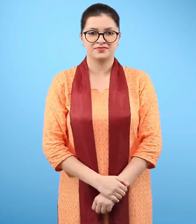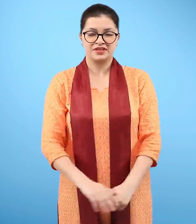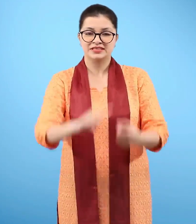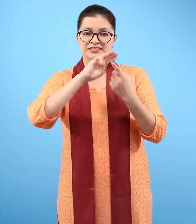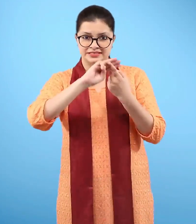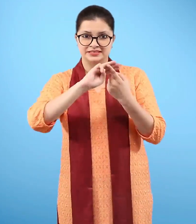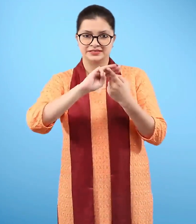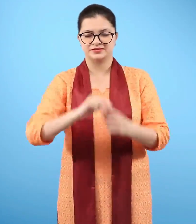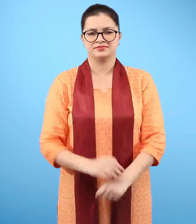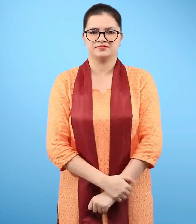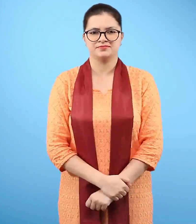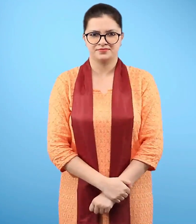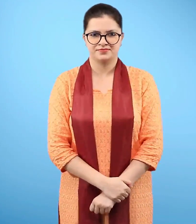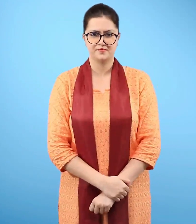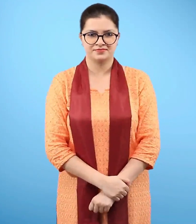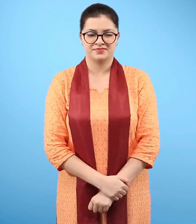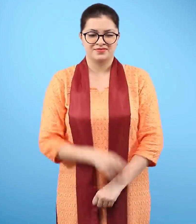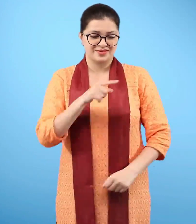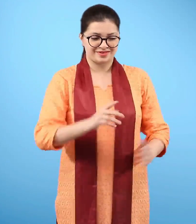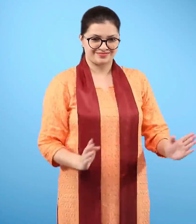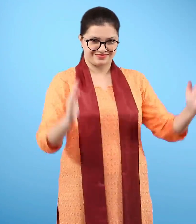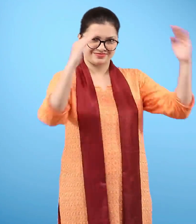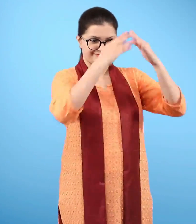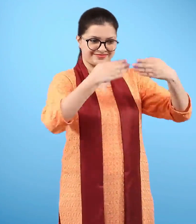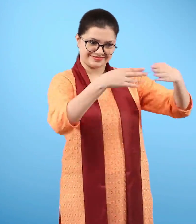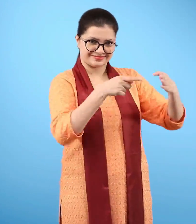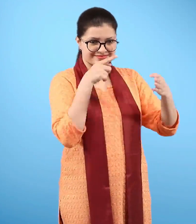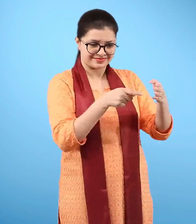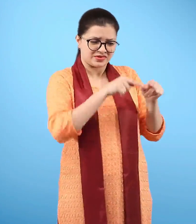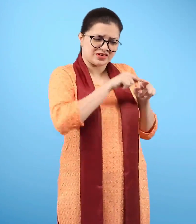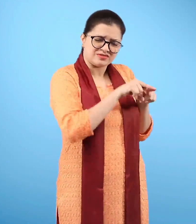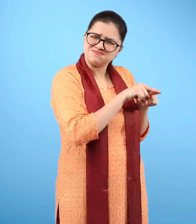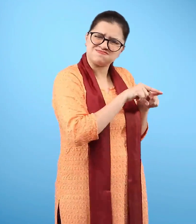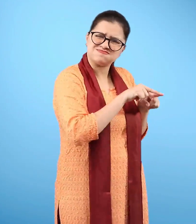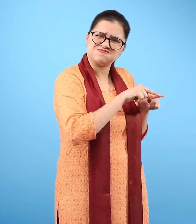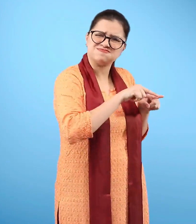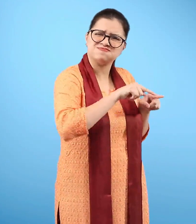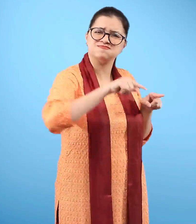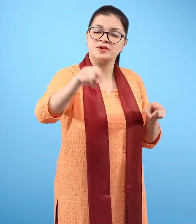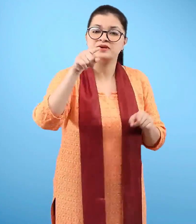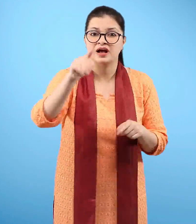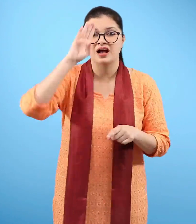E. About how far is Lahori Gate from Diwan Khas?